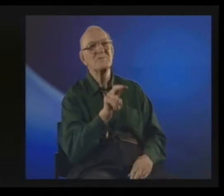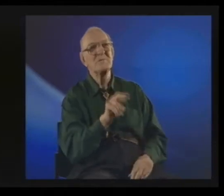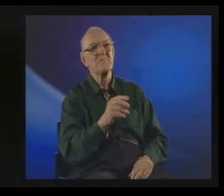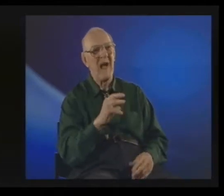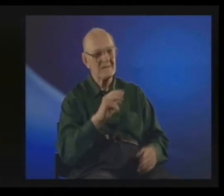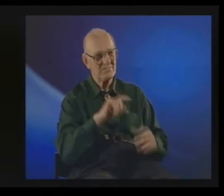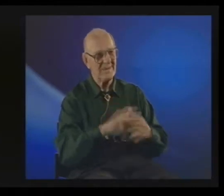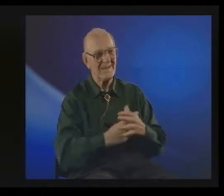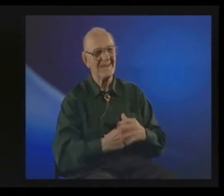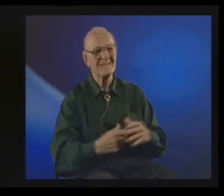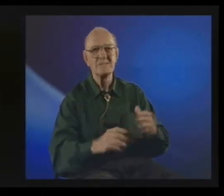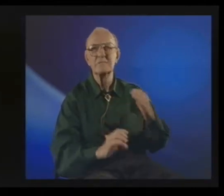when my mouth begins.